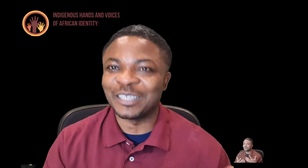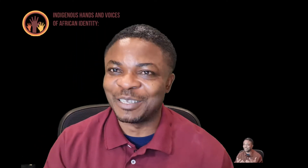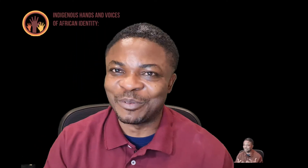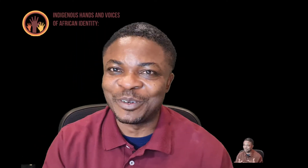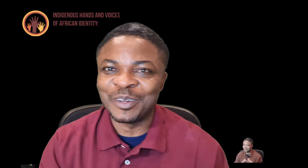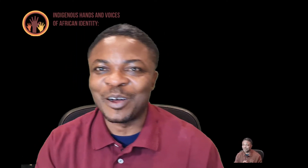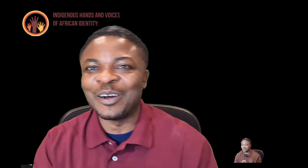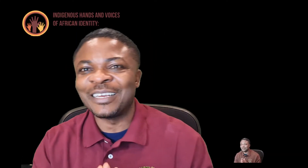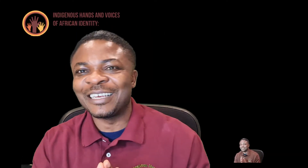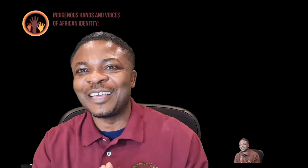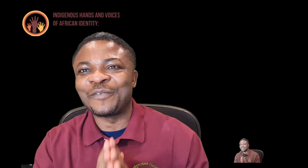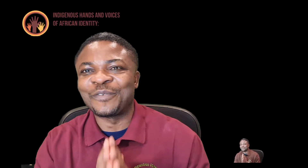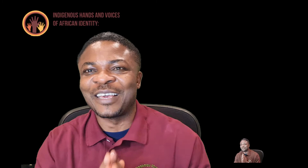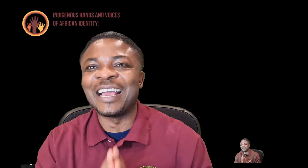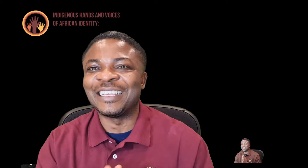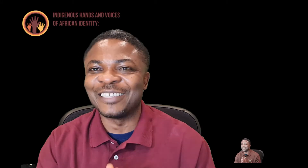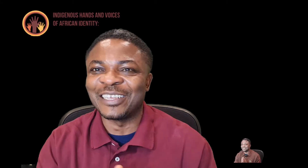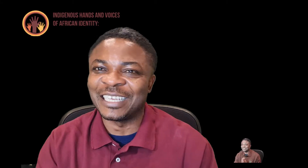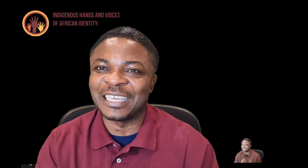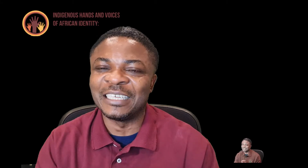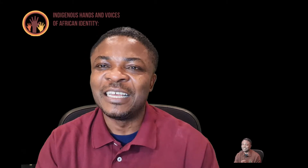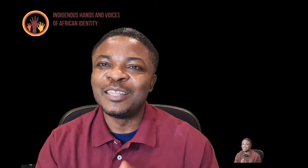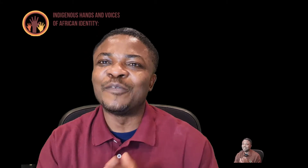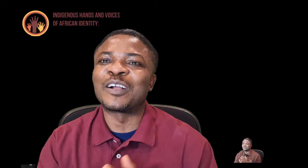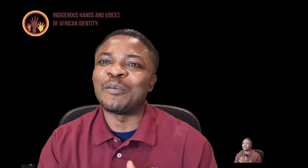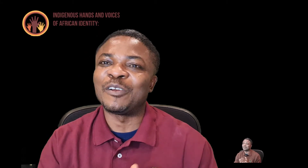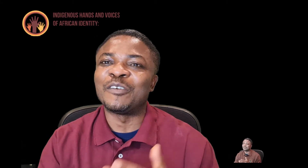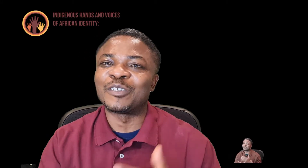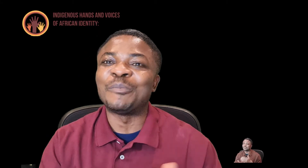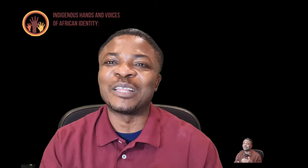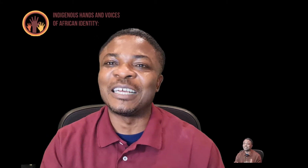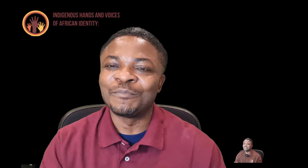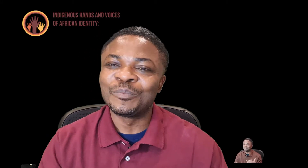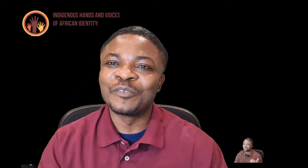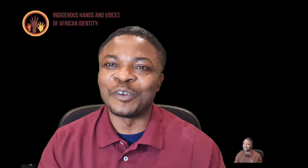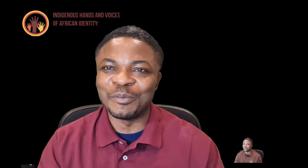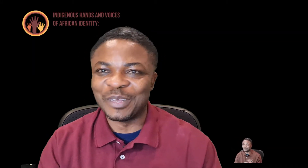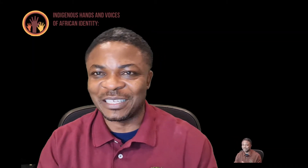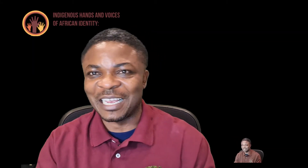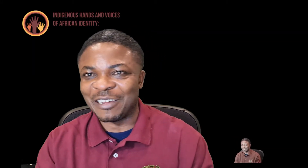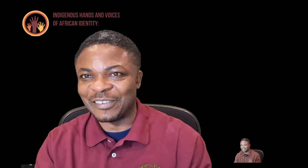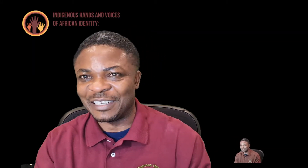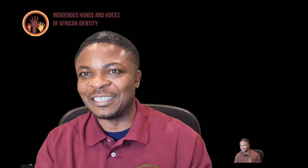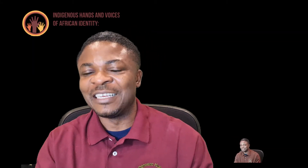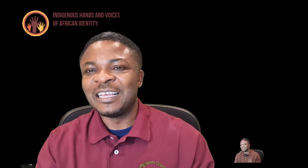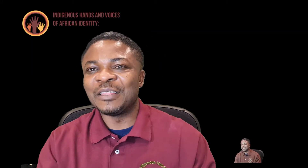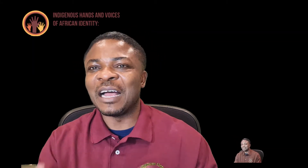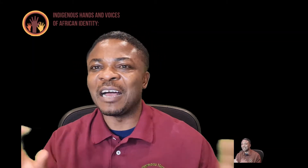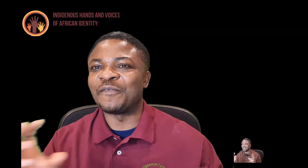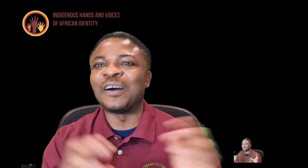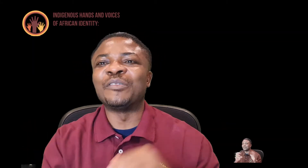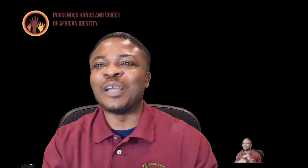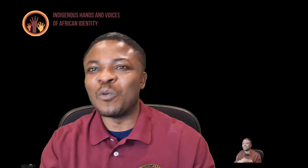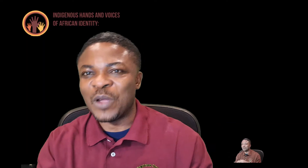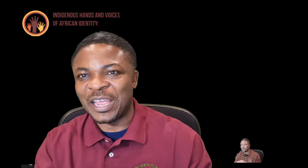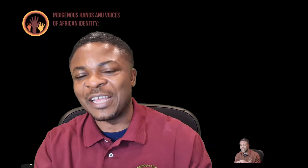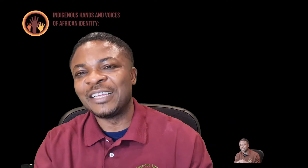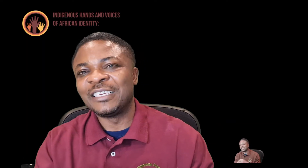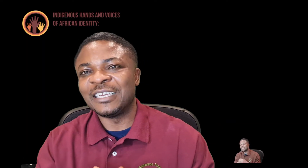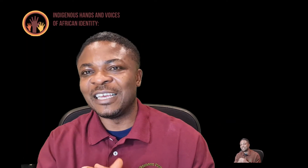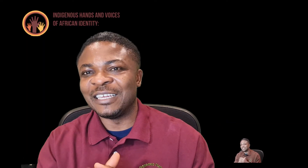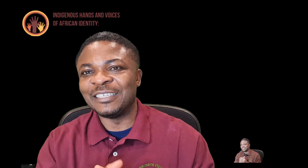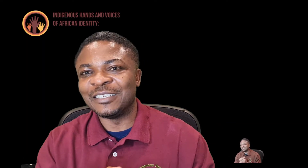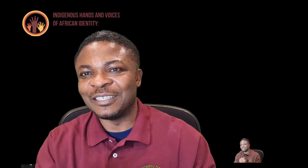if possible, or if care is not taken, the vocabulary of some other foreign-based sign languages that have found their